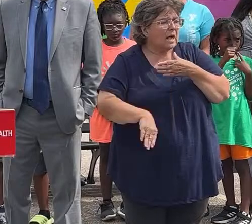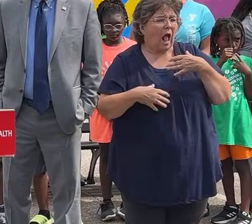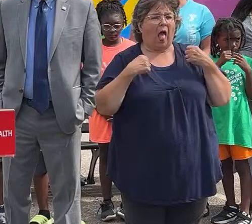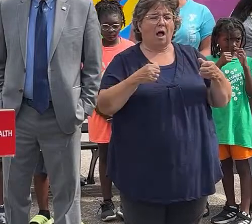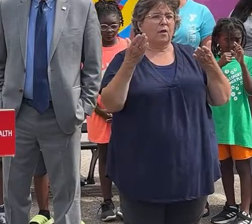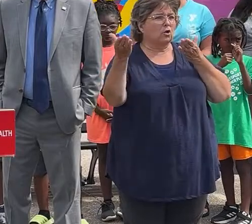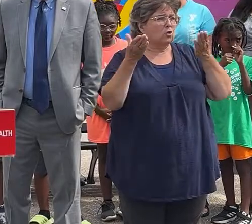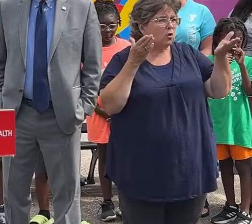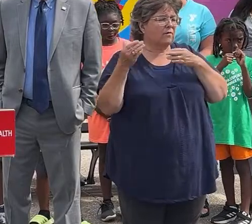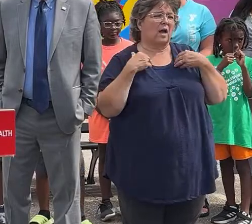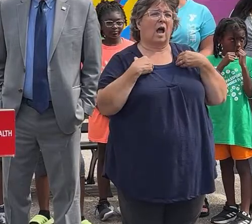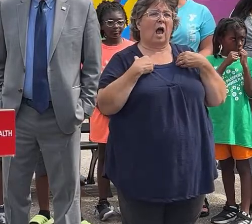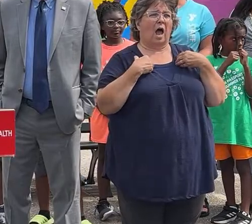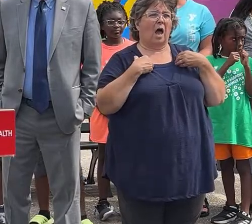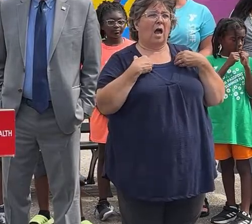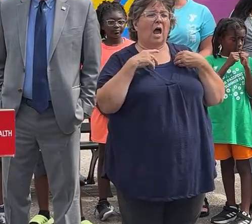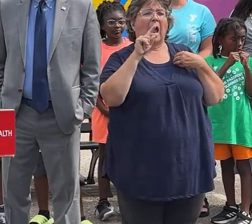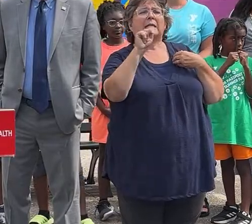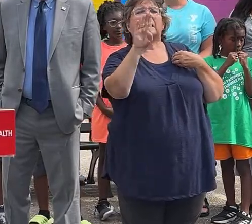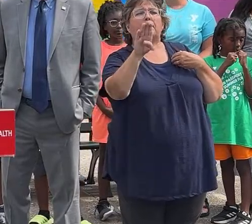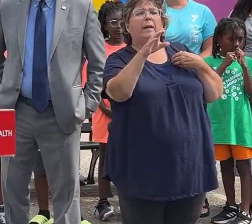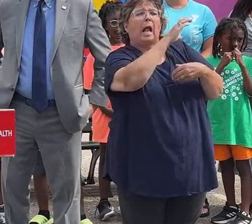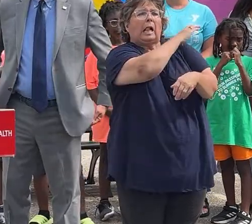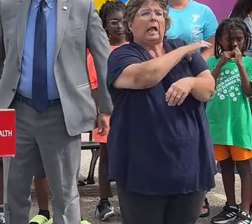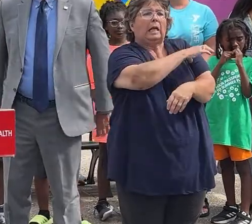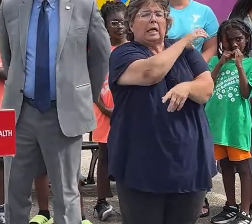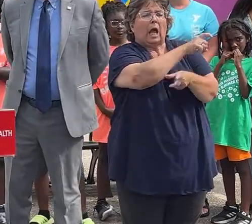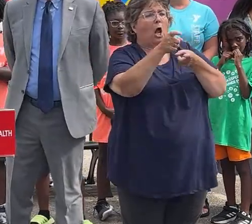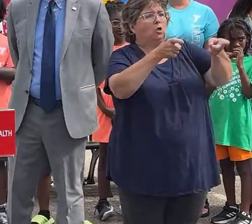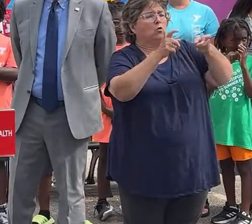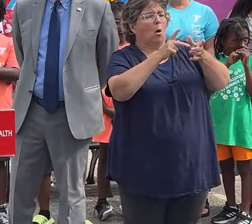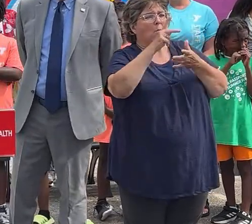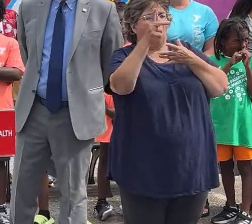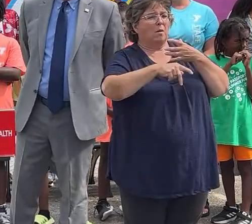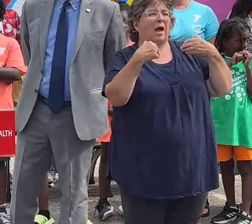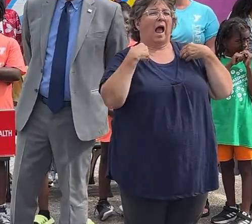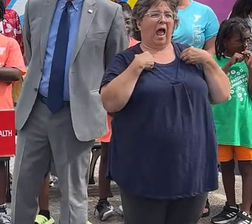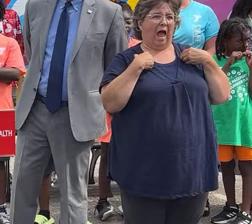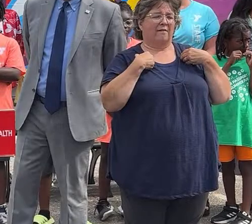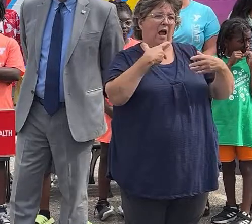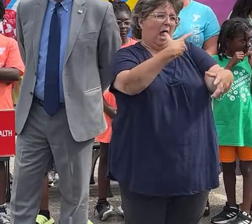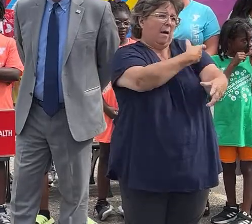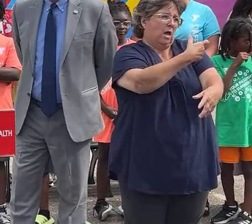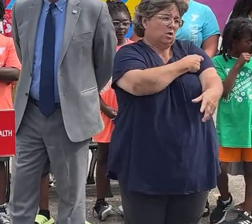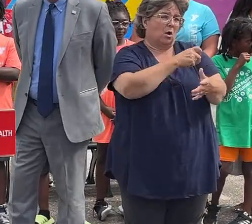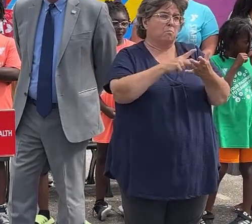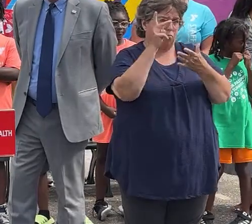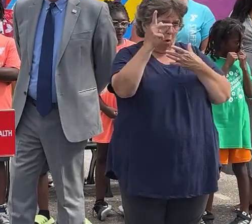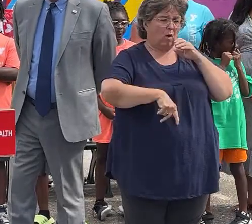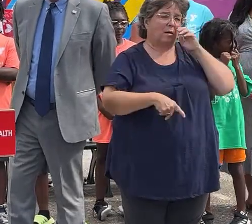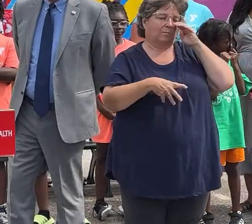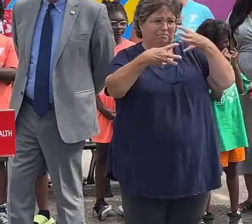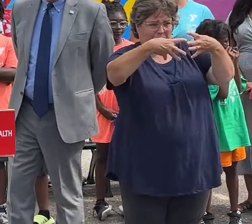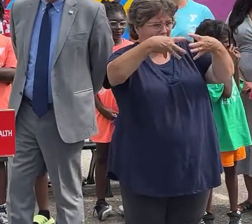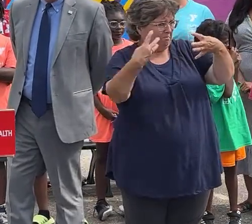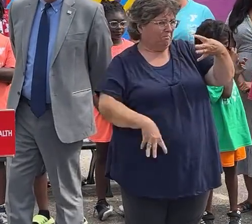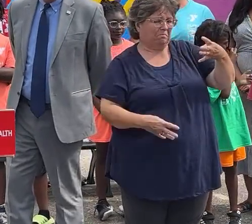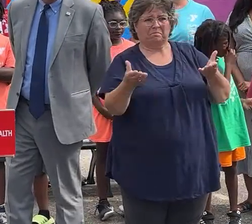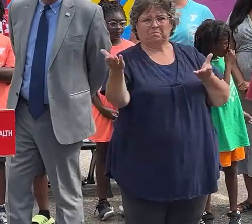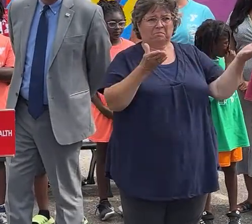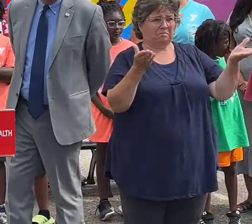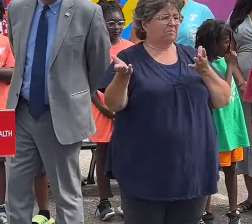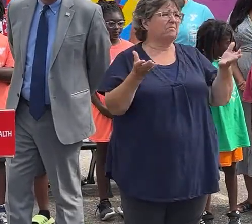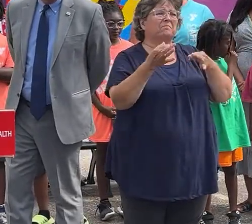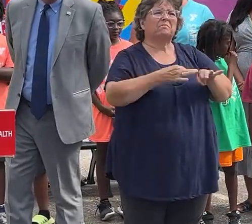services. We have a tuberculosis clinic and control program, and also an immunization program. So we have a full services